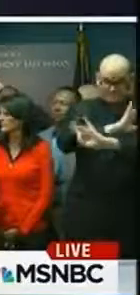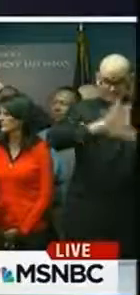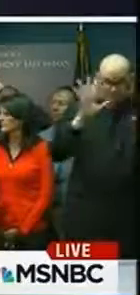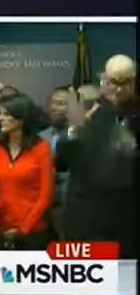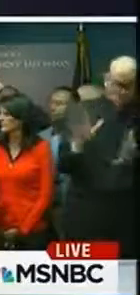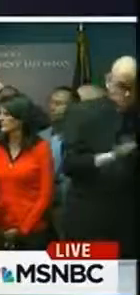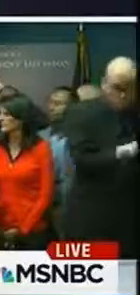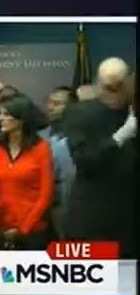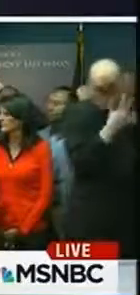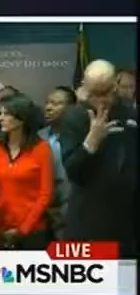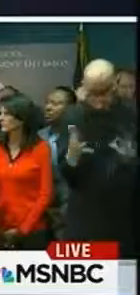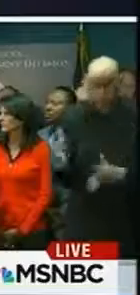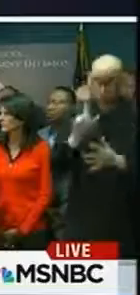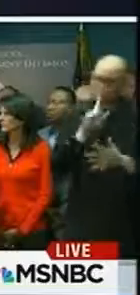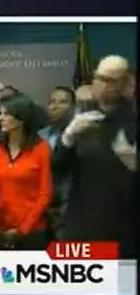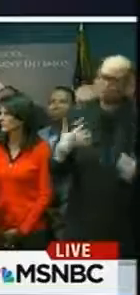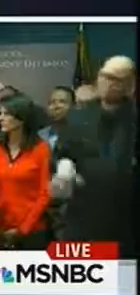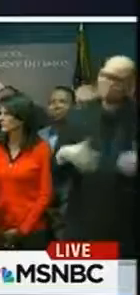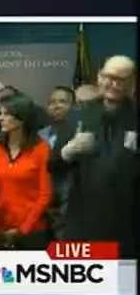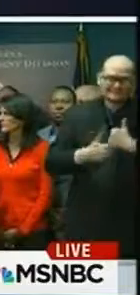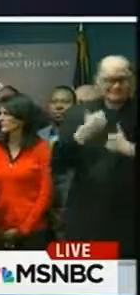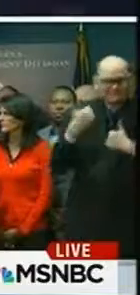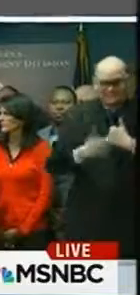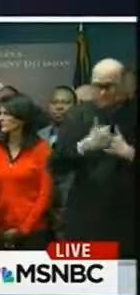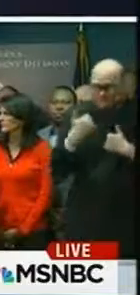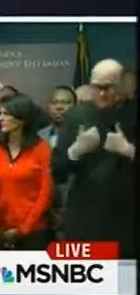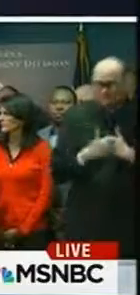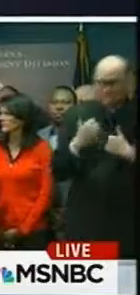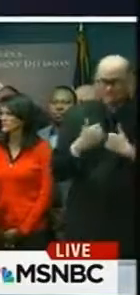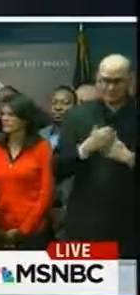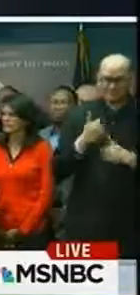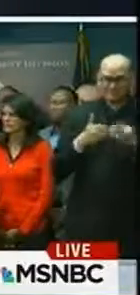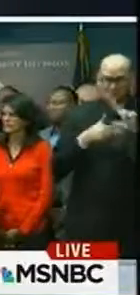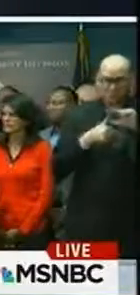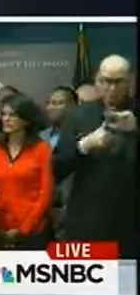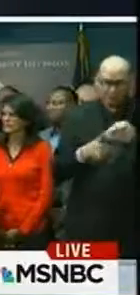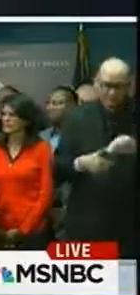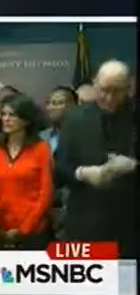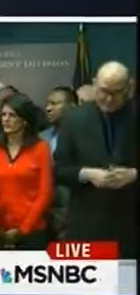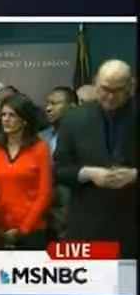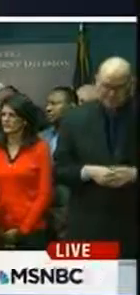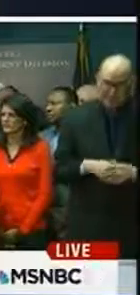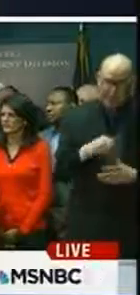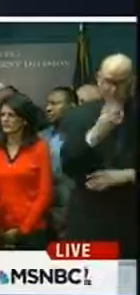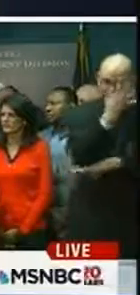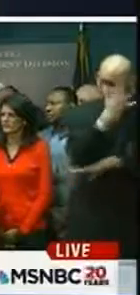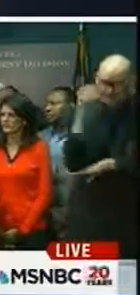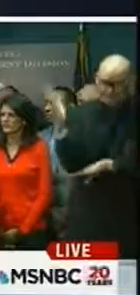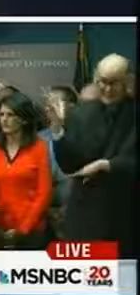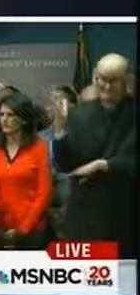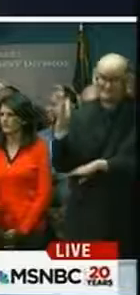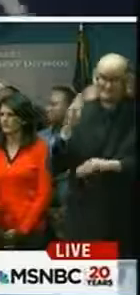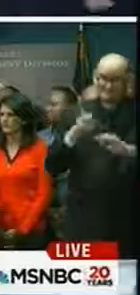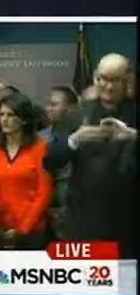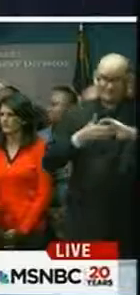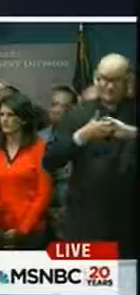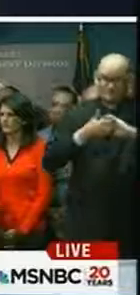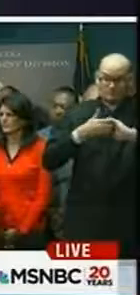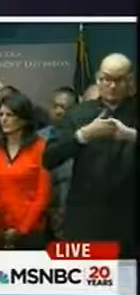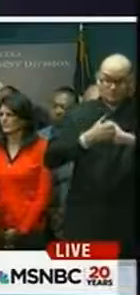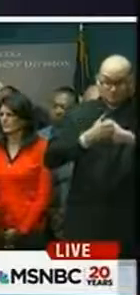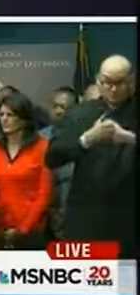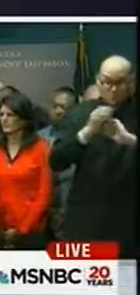In addition, even if you live inland, the stronger winds will pose issues to trees, but also to people living in mobile homes, so please be aware of that. And given those